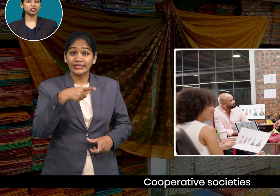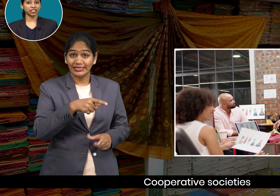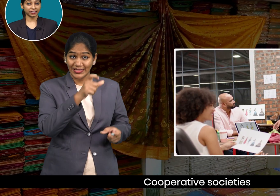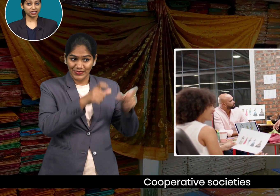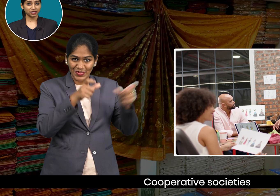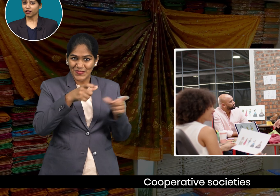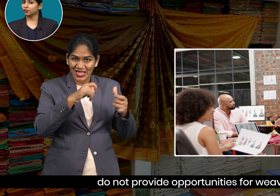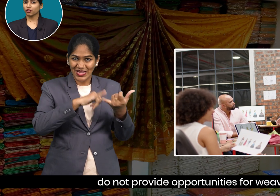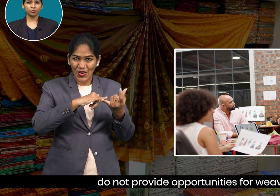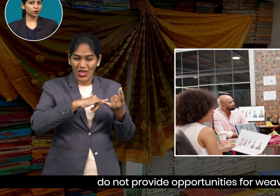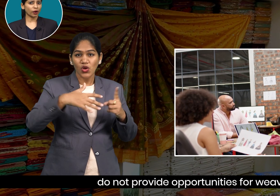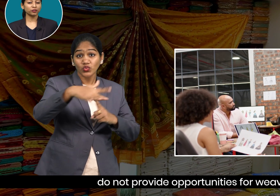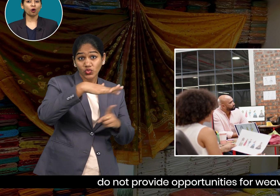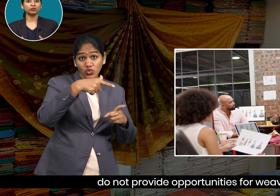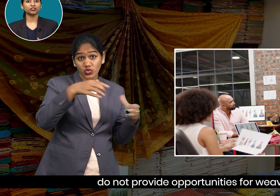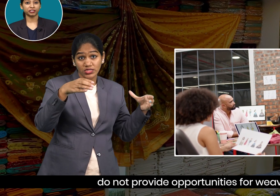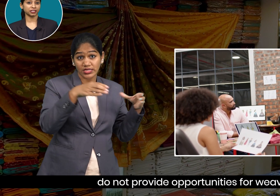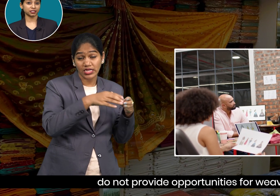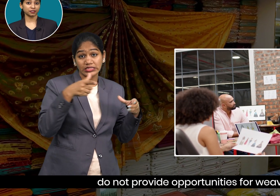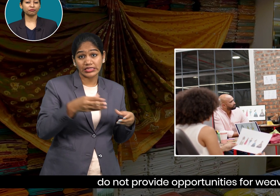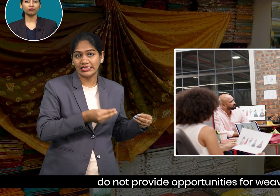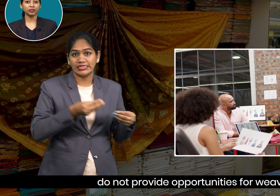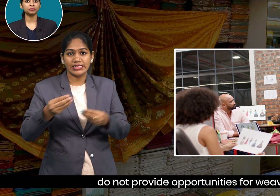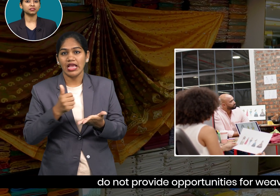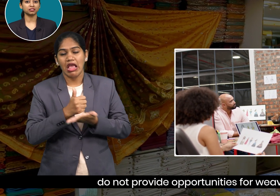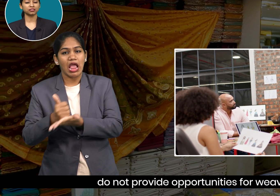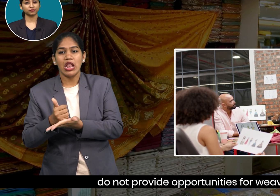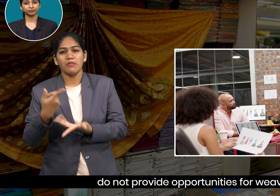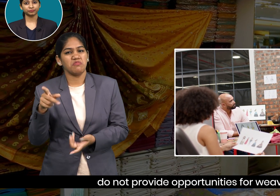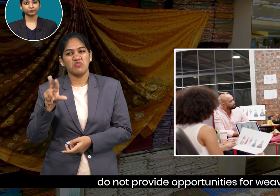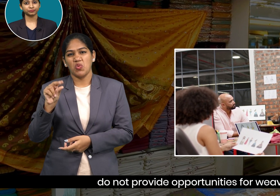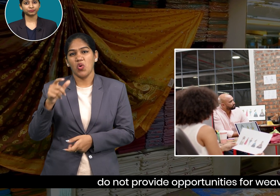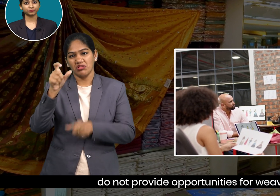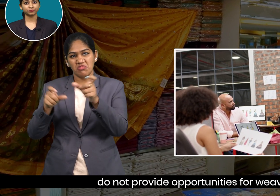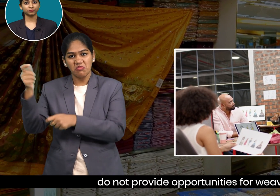Cooperative societies do not provide opportunities for weavers